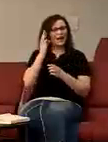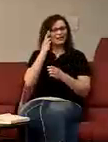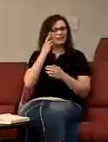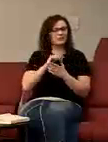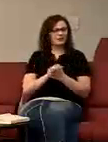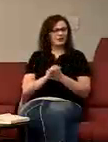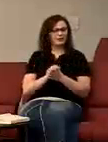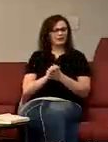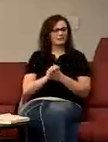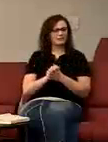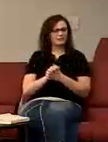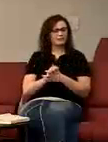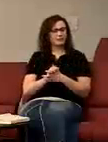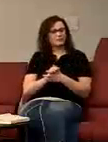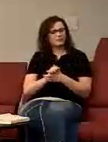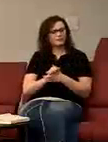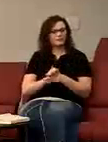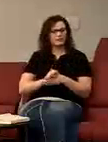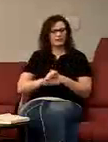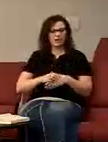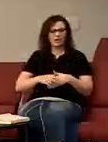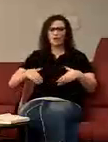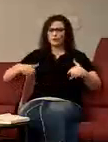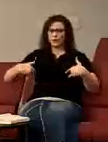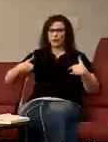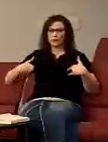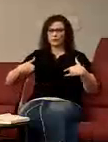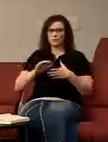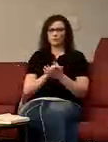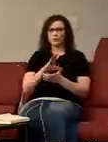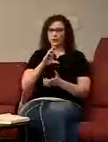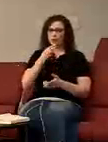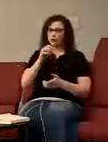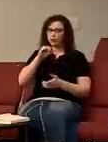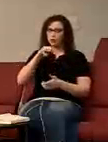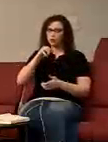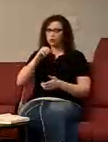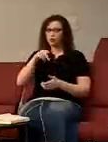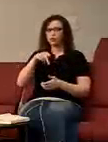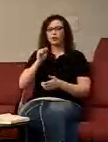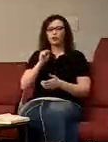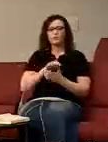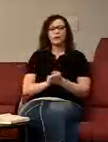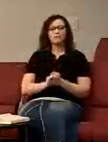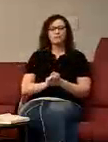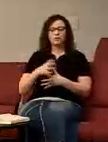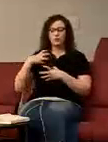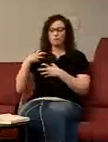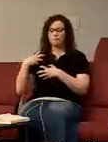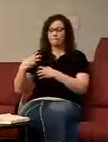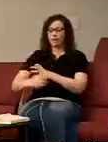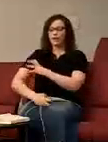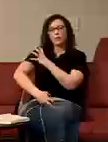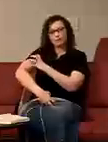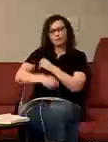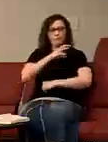chimps, the muscles are totally different. The fibers, everything in a chimp is different than us. Now we have the nerve